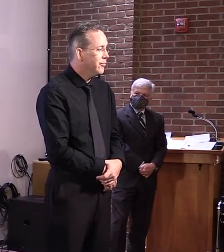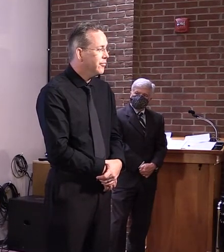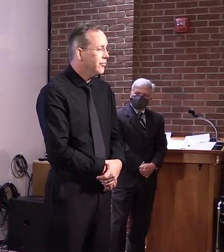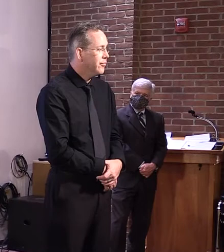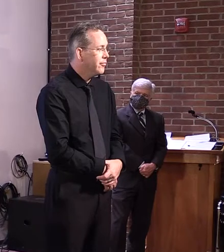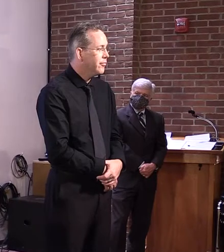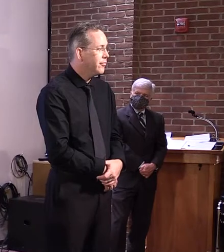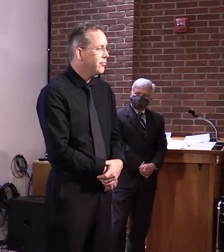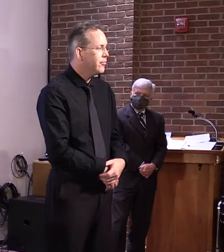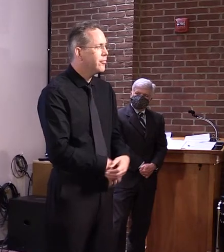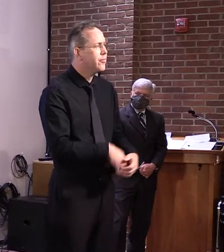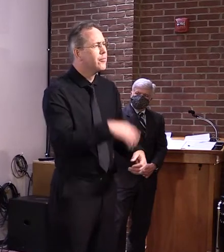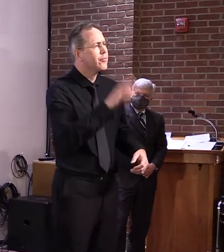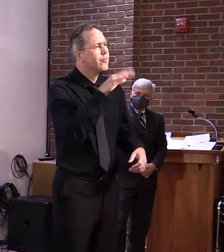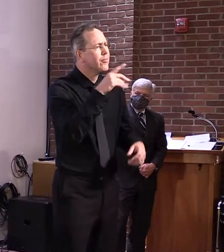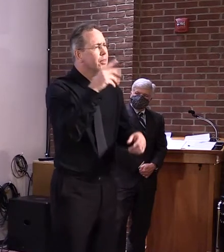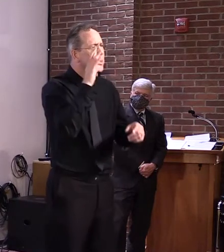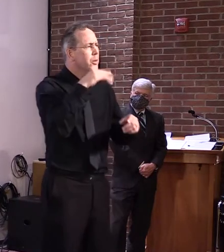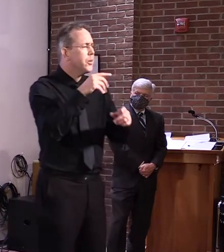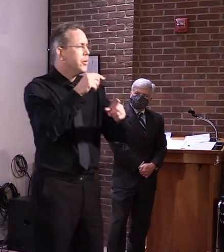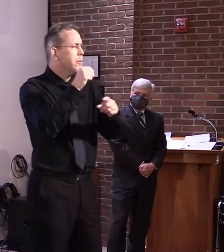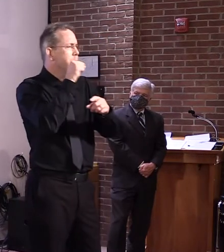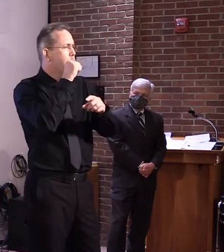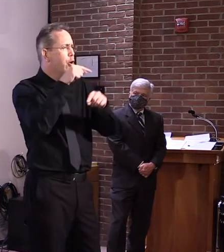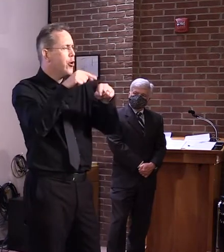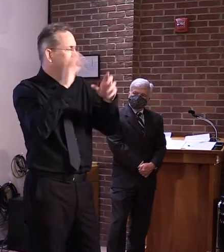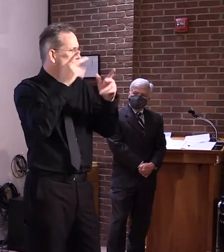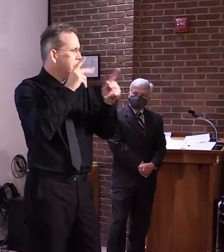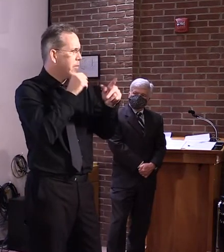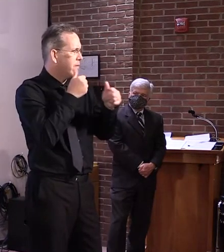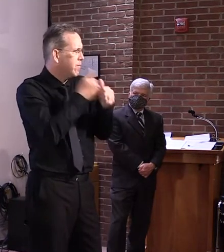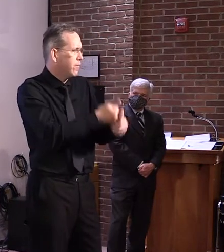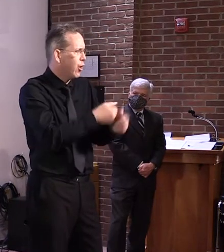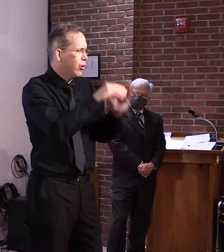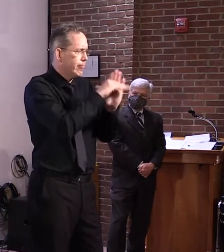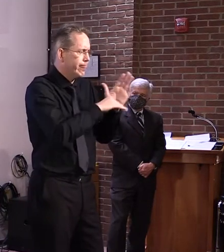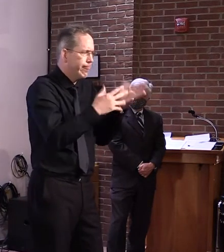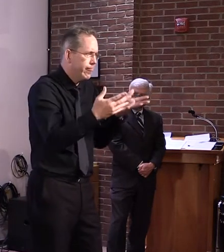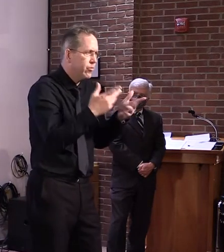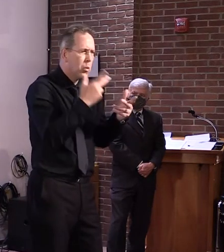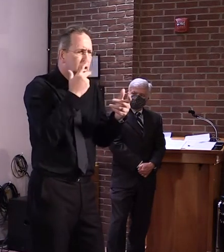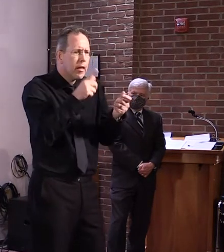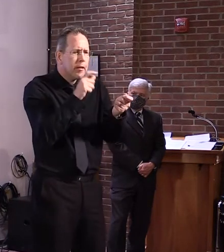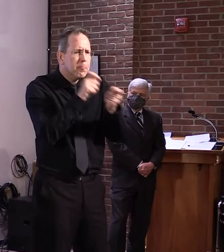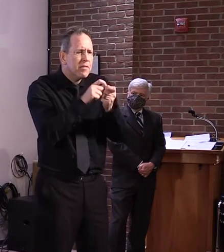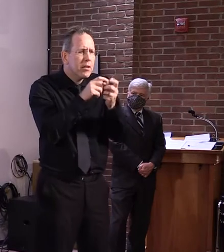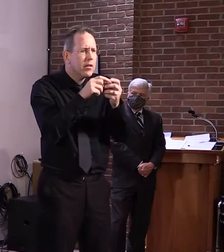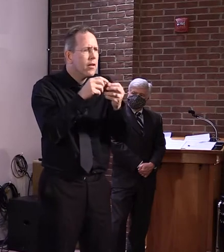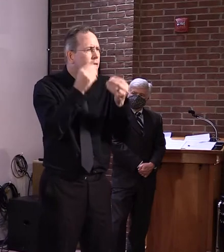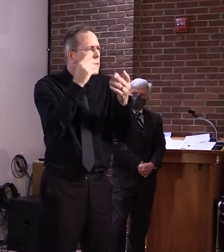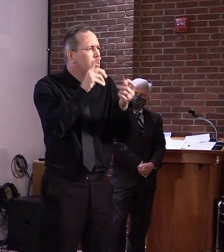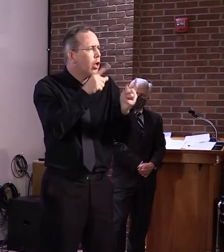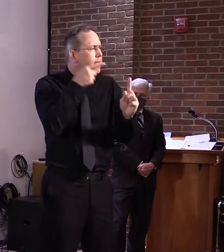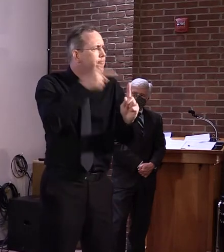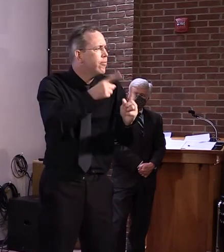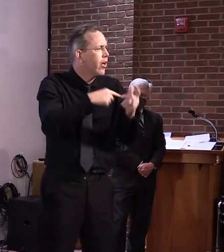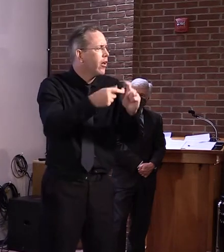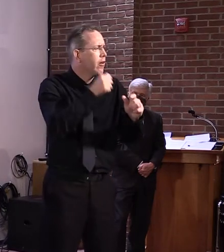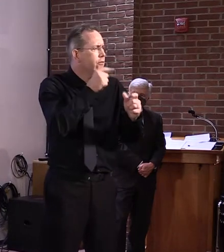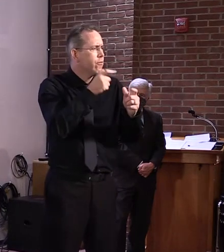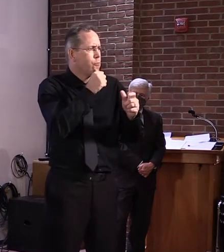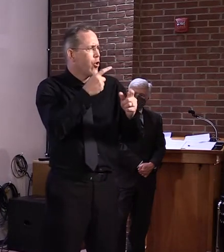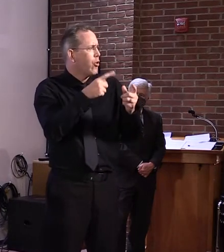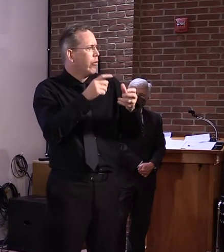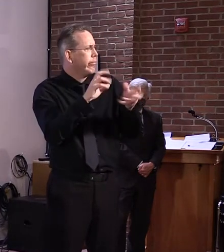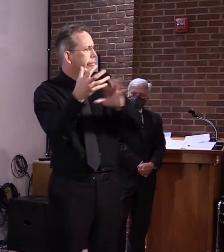actually, Brittany, I'm not concerned about it. I think it was one of the other callers had posed the